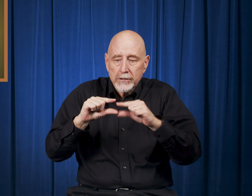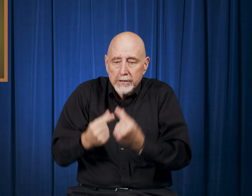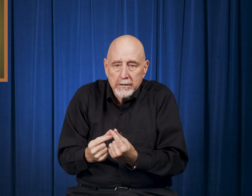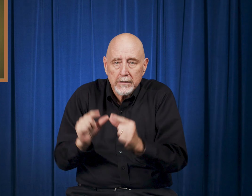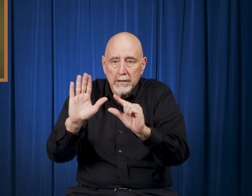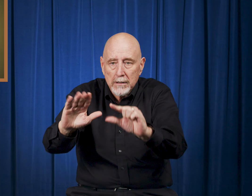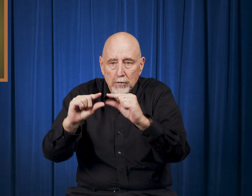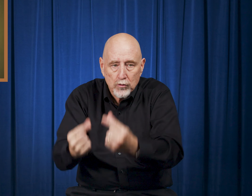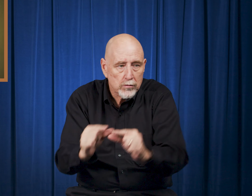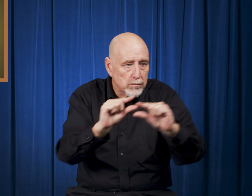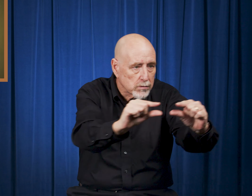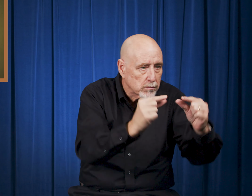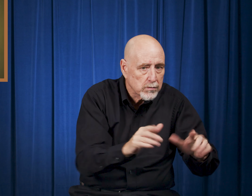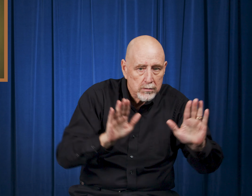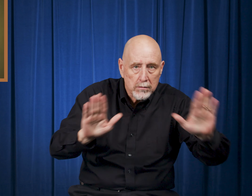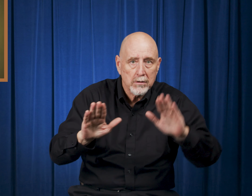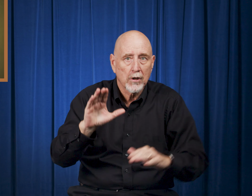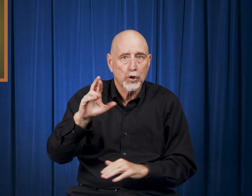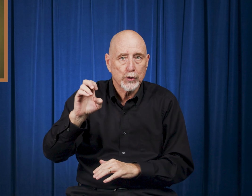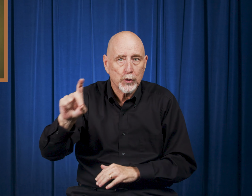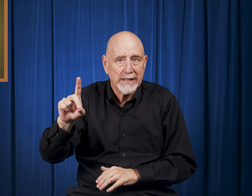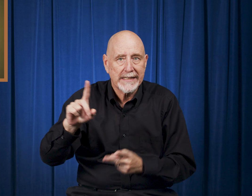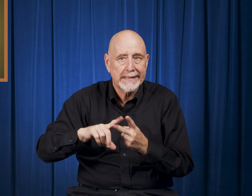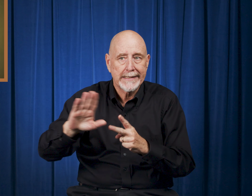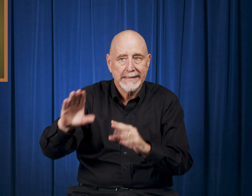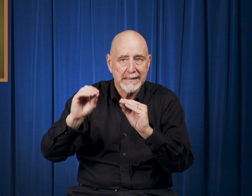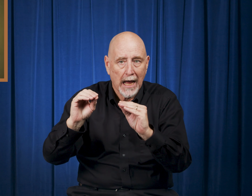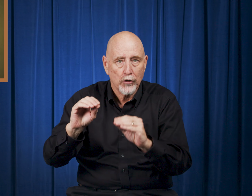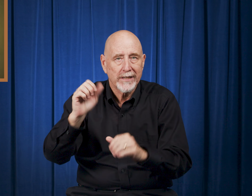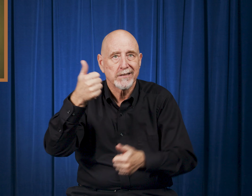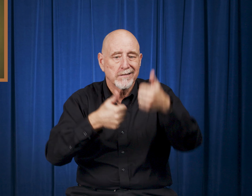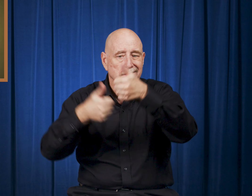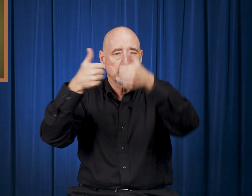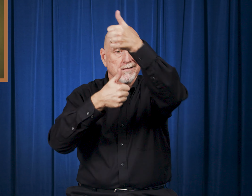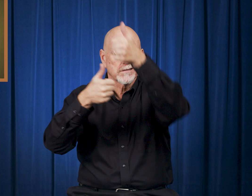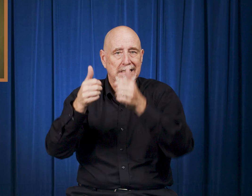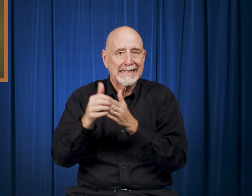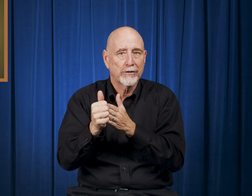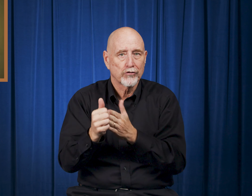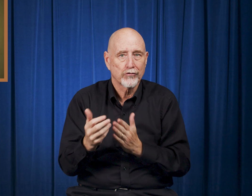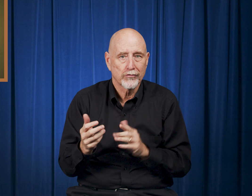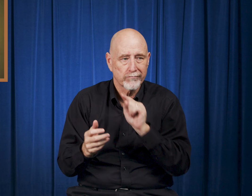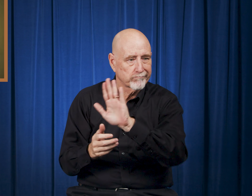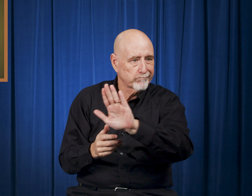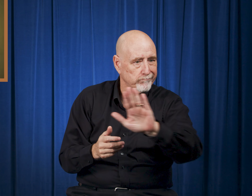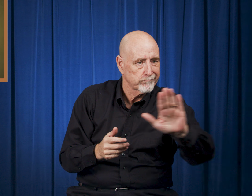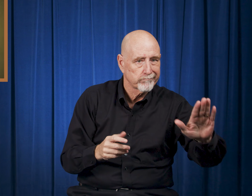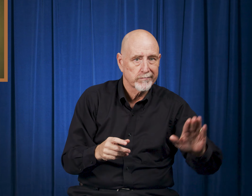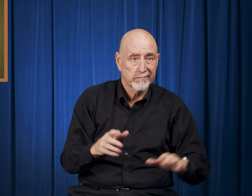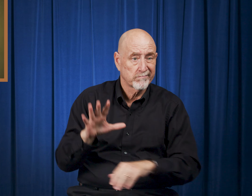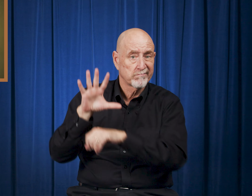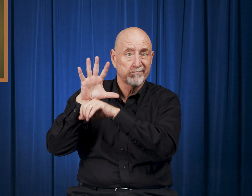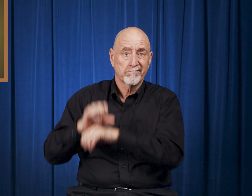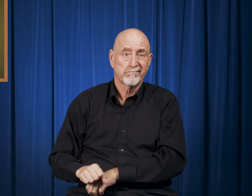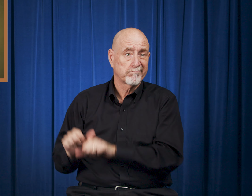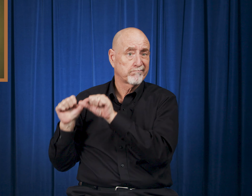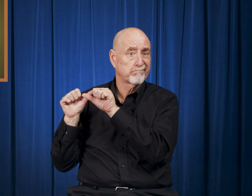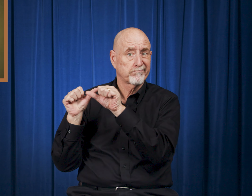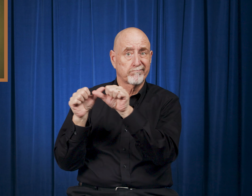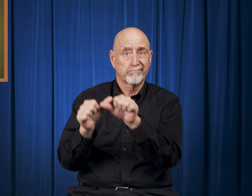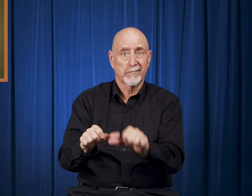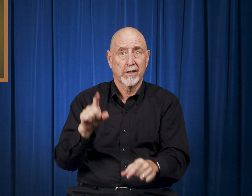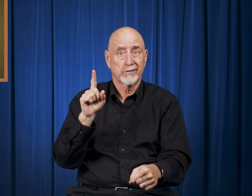own creed or its own doctrine and its own hierarchy of leadership. And this practice has continued until